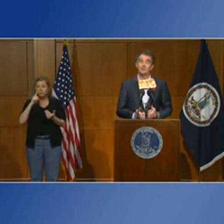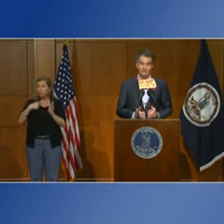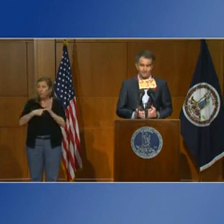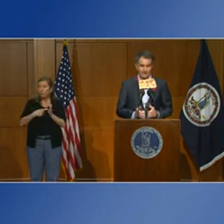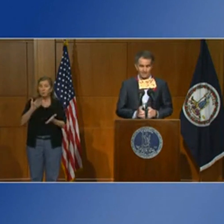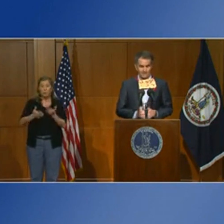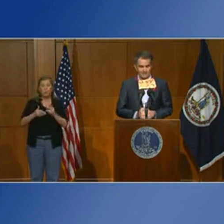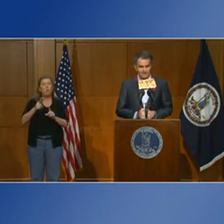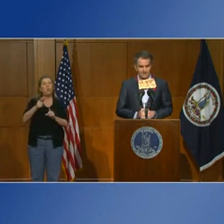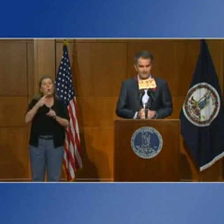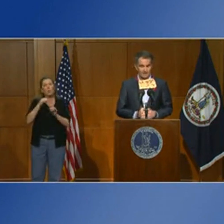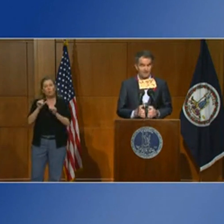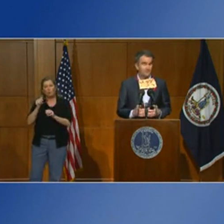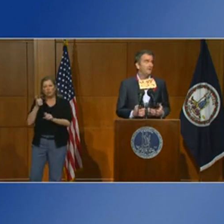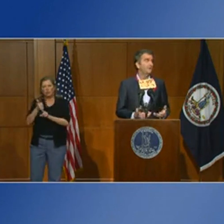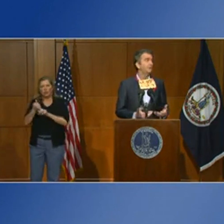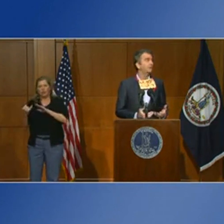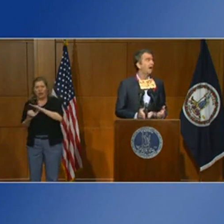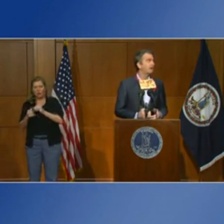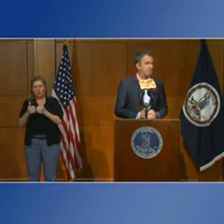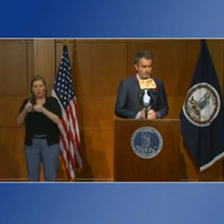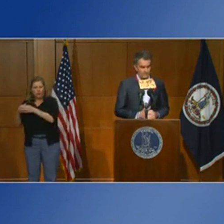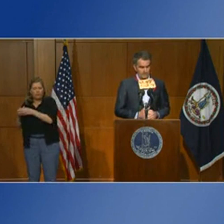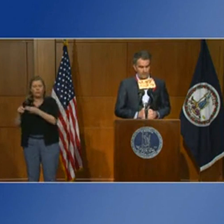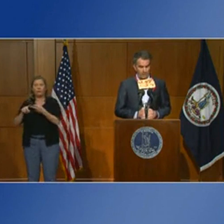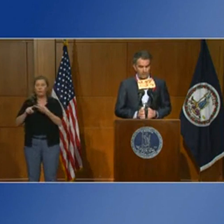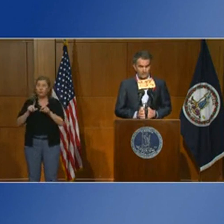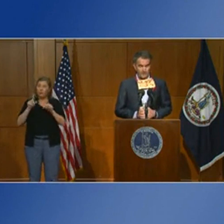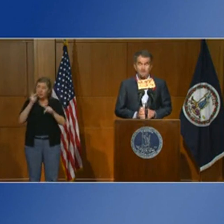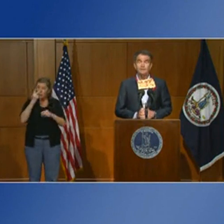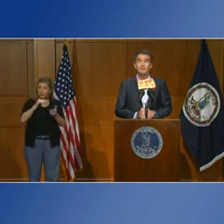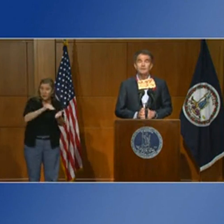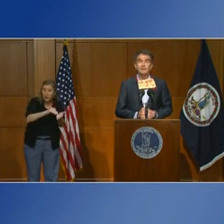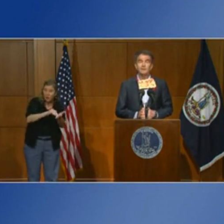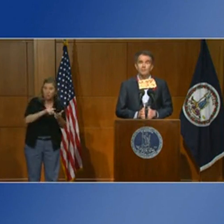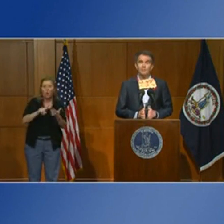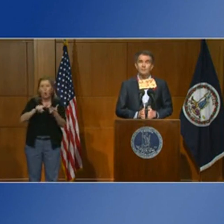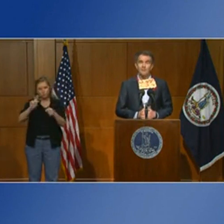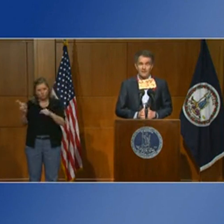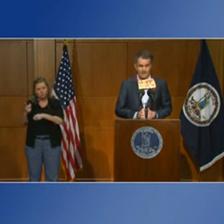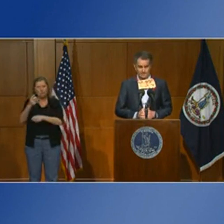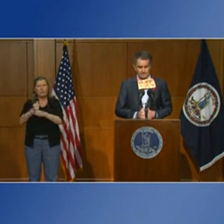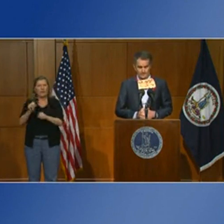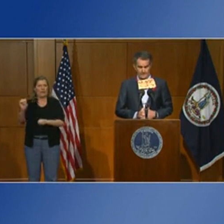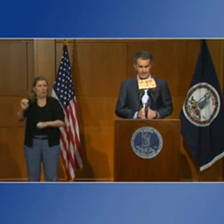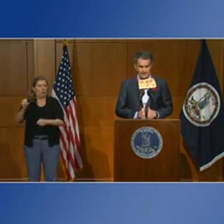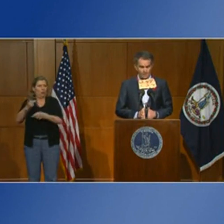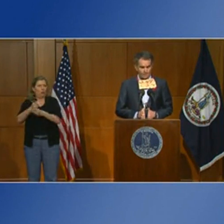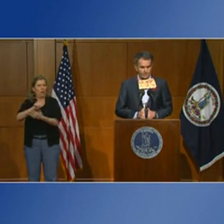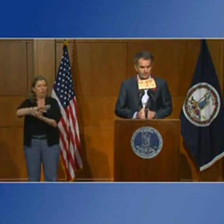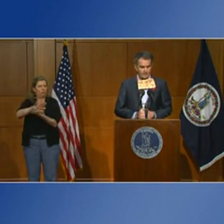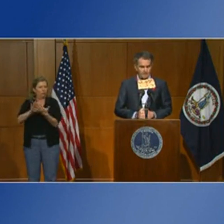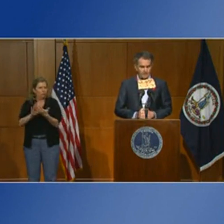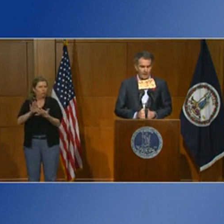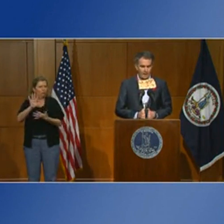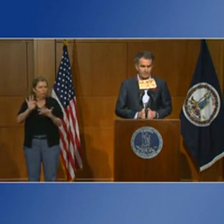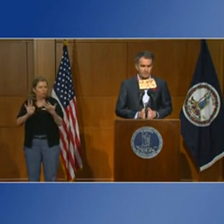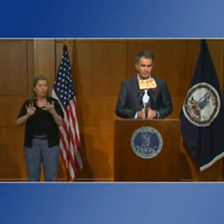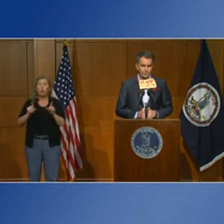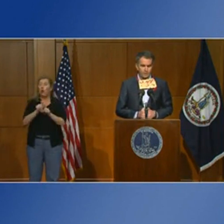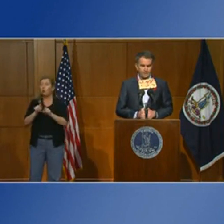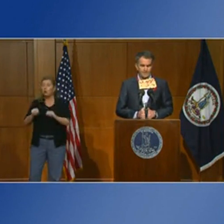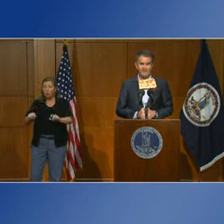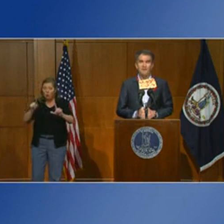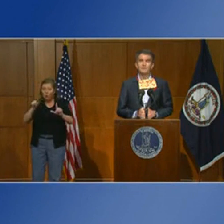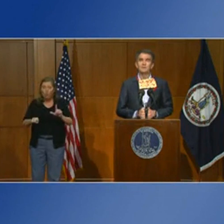as self-isolation, seeing your doctor, or seeking emergency care. It also can give you options